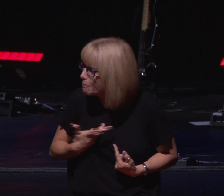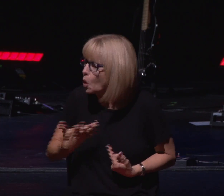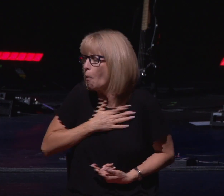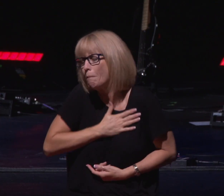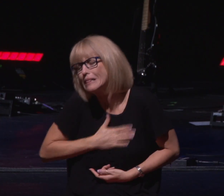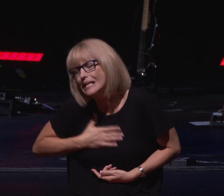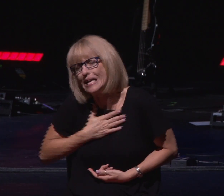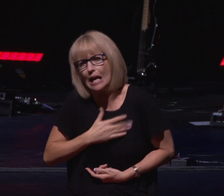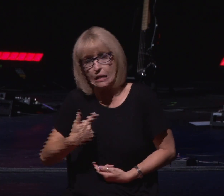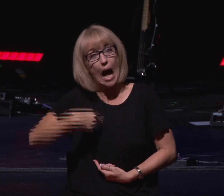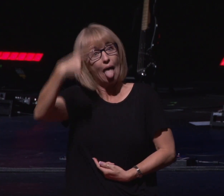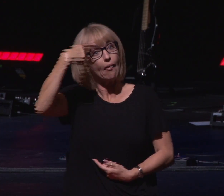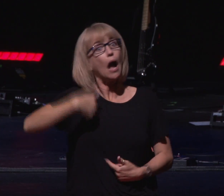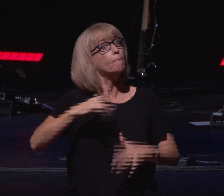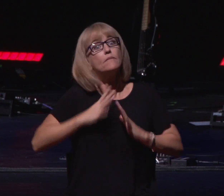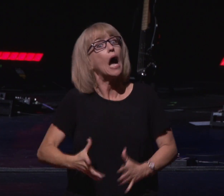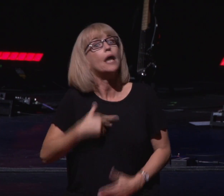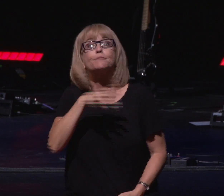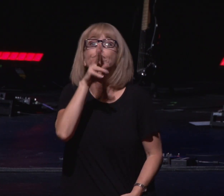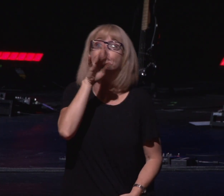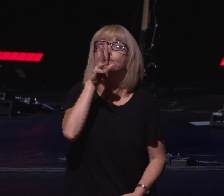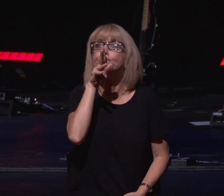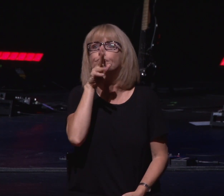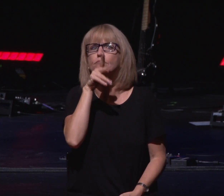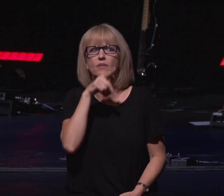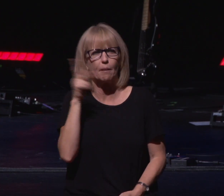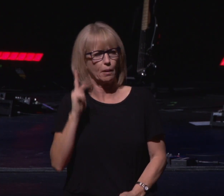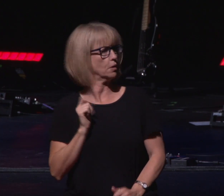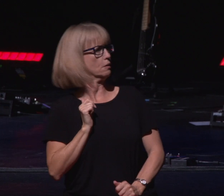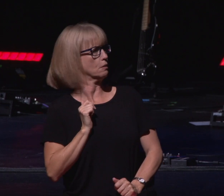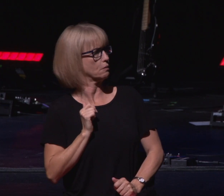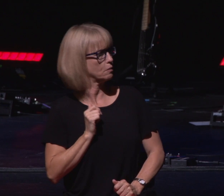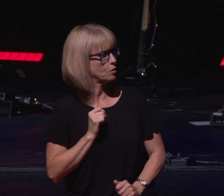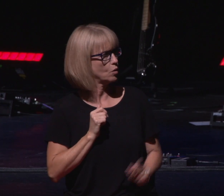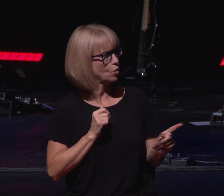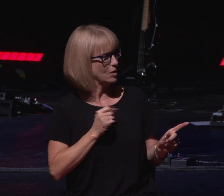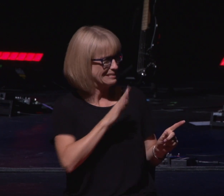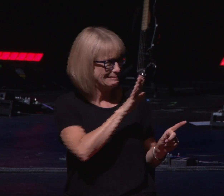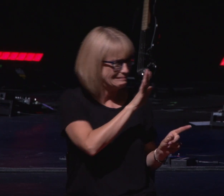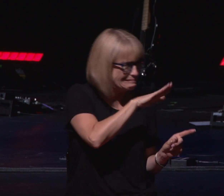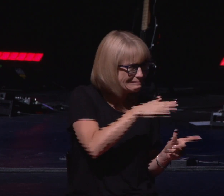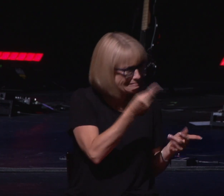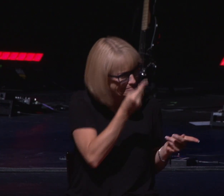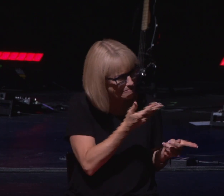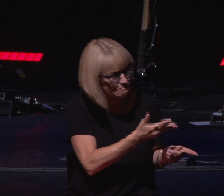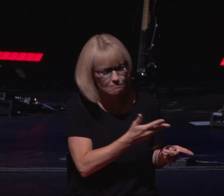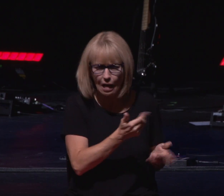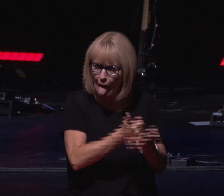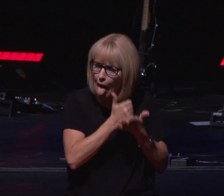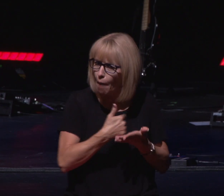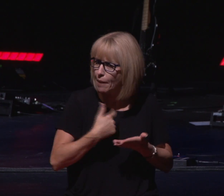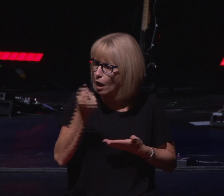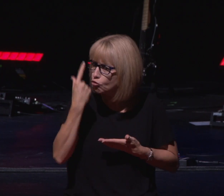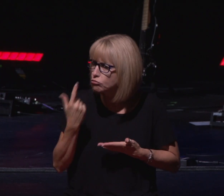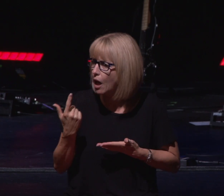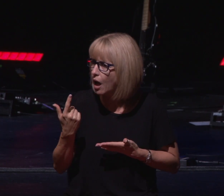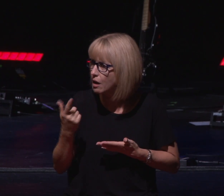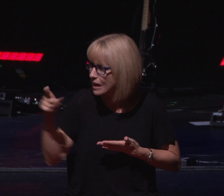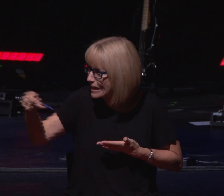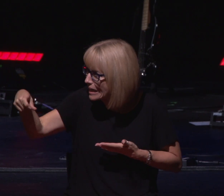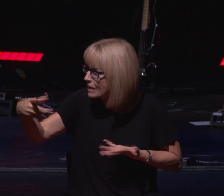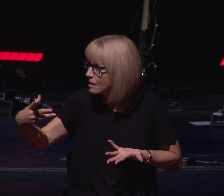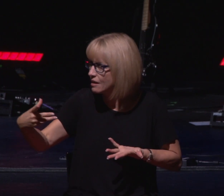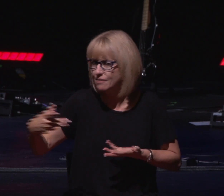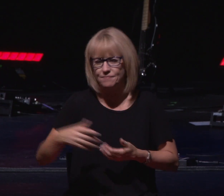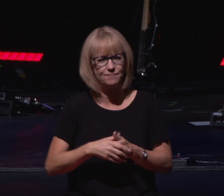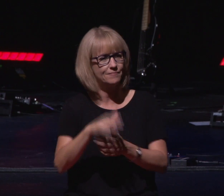because from my eyes, I don't see it. And we need people to help us understand. We see in Acts chapter 6, there